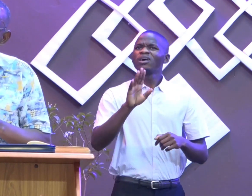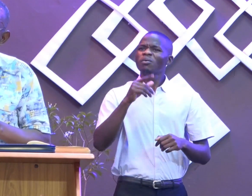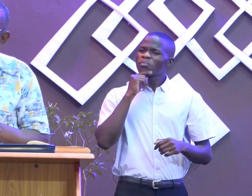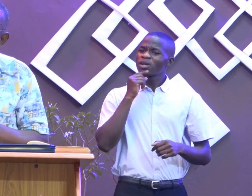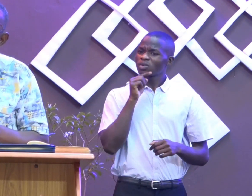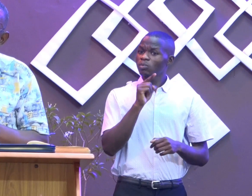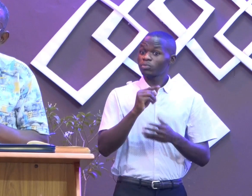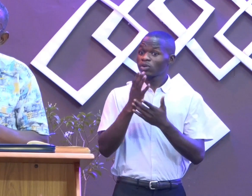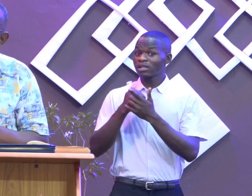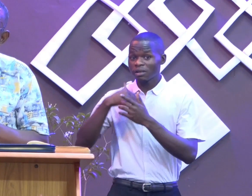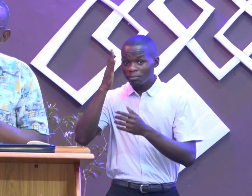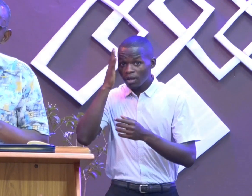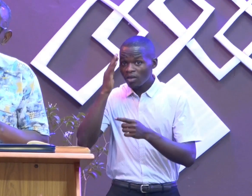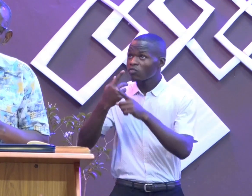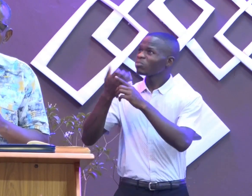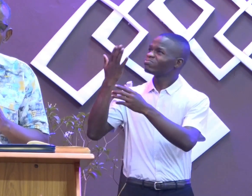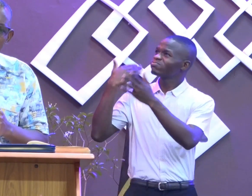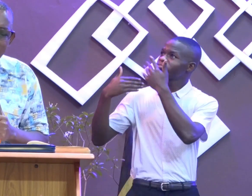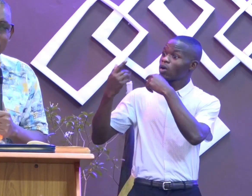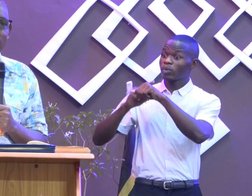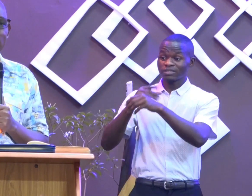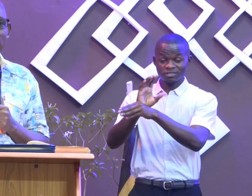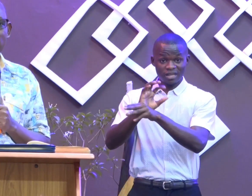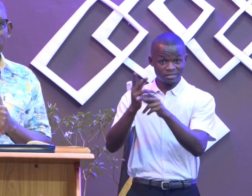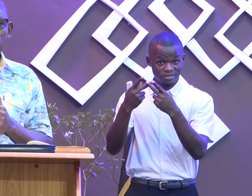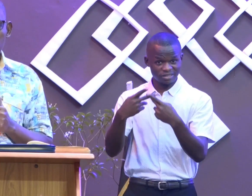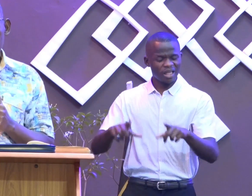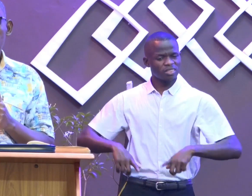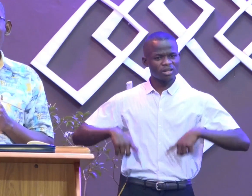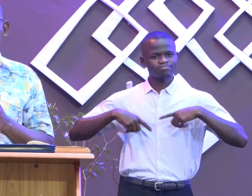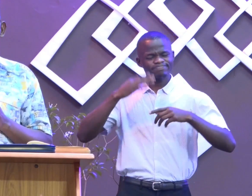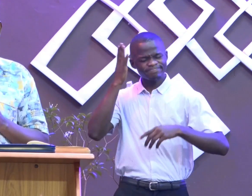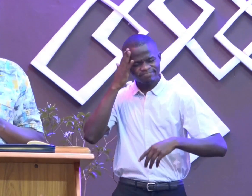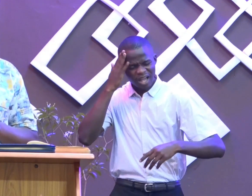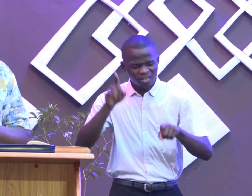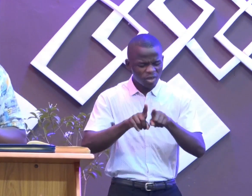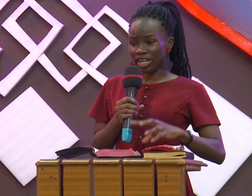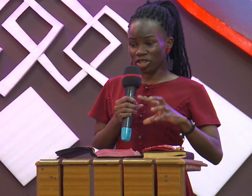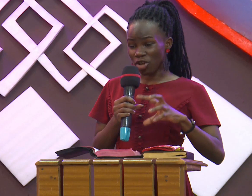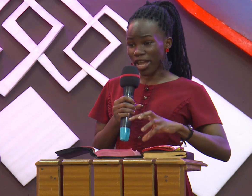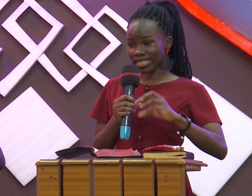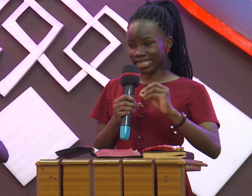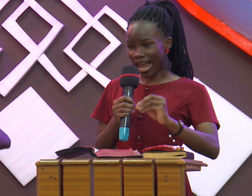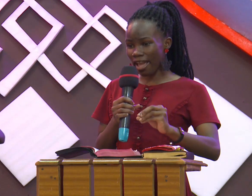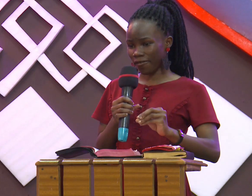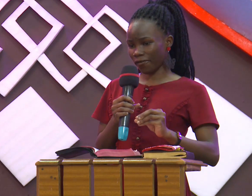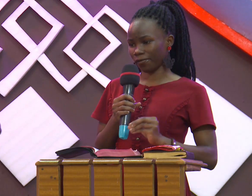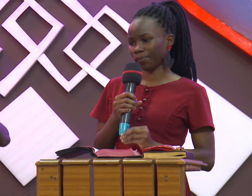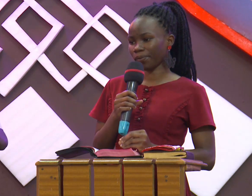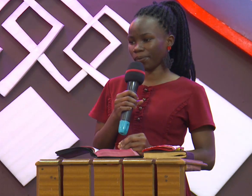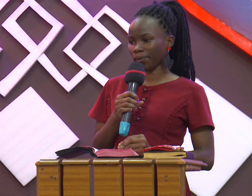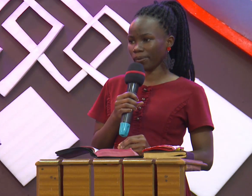mumanyi okuva ekkanisa lwe yatandika obulamu bwe mbumanyi n'okulafa baana kwe yayitamu. I knew his